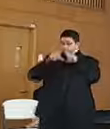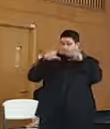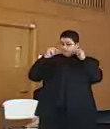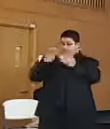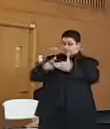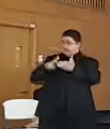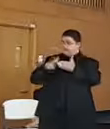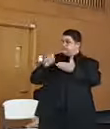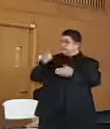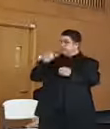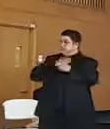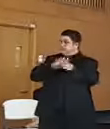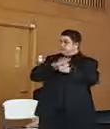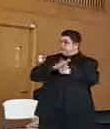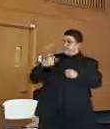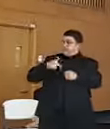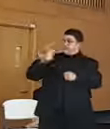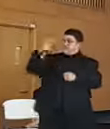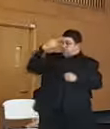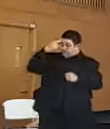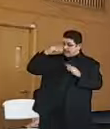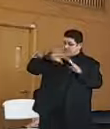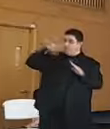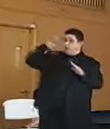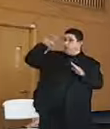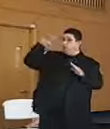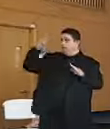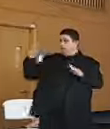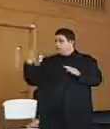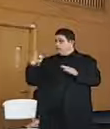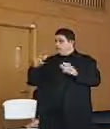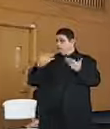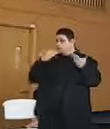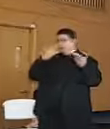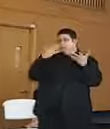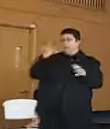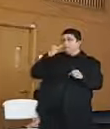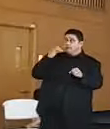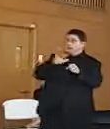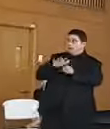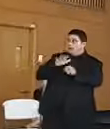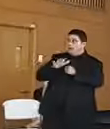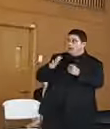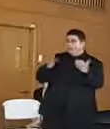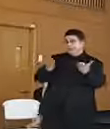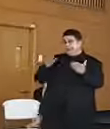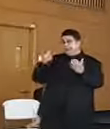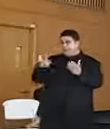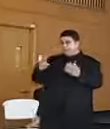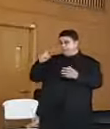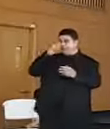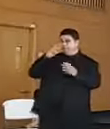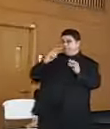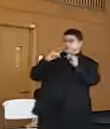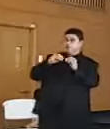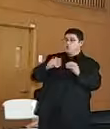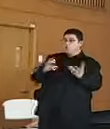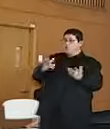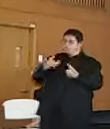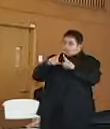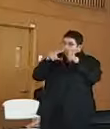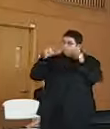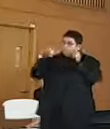occur. We just don't know if it will be enough. We'll have to think of more extraordinary measures. But the mask mandate will definitely